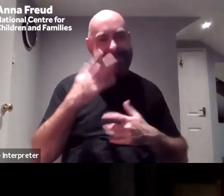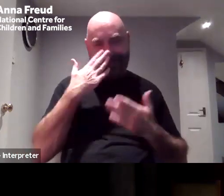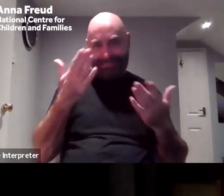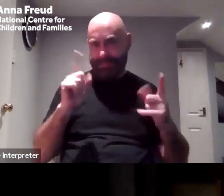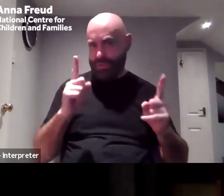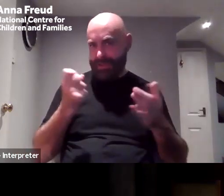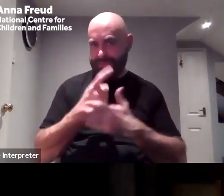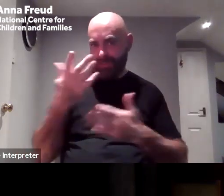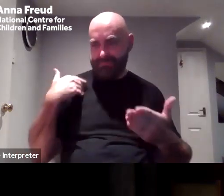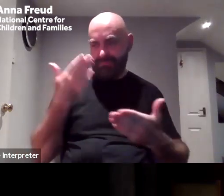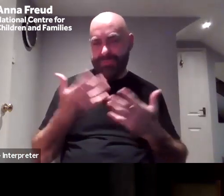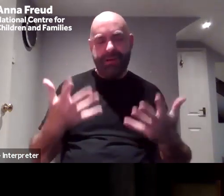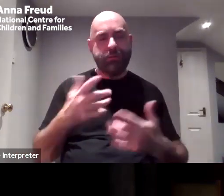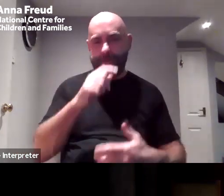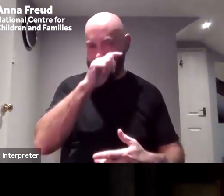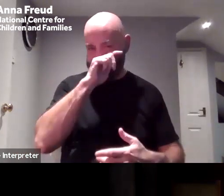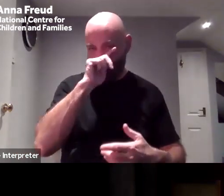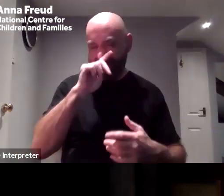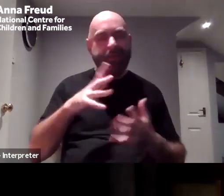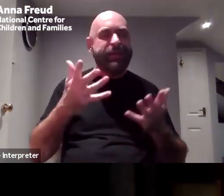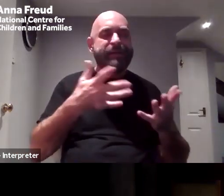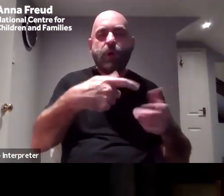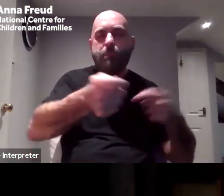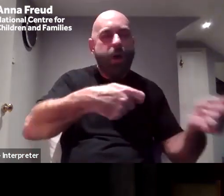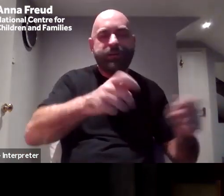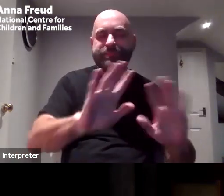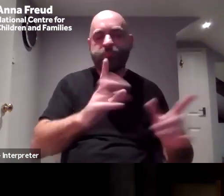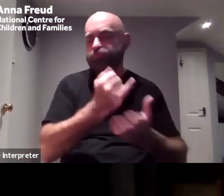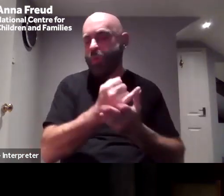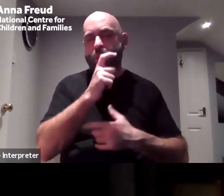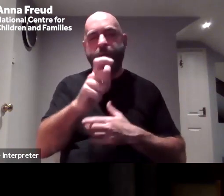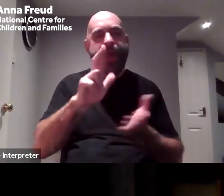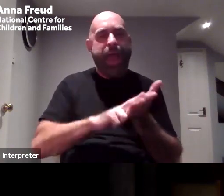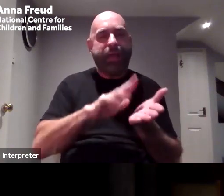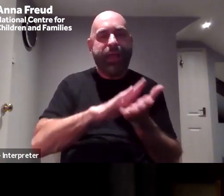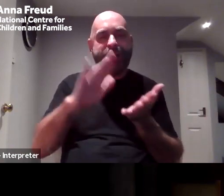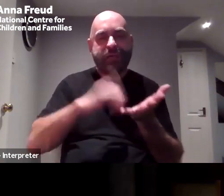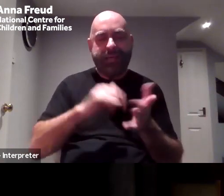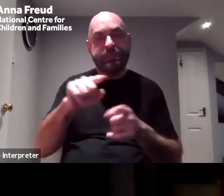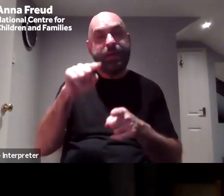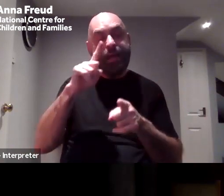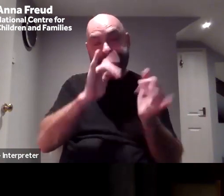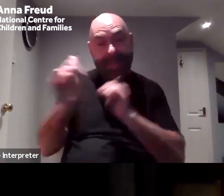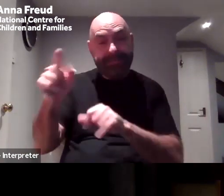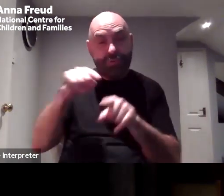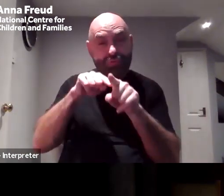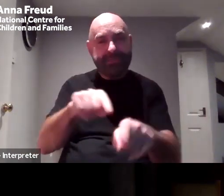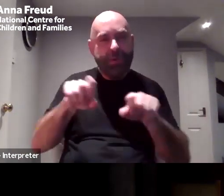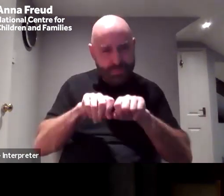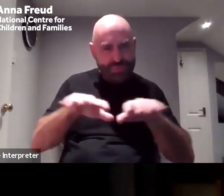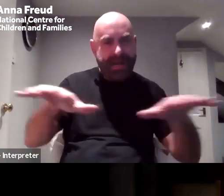out now. It's not markets, but the so-called NHS test and trace system, which was put